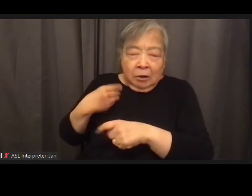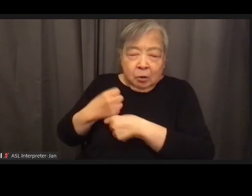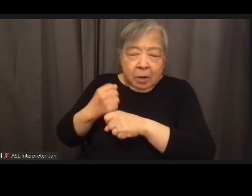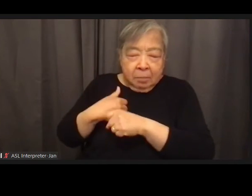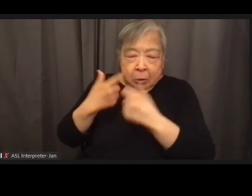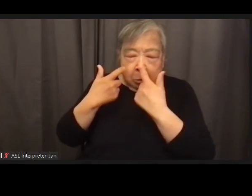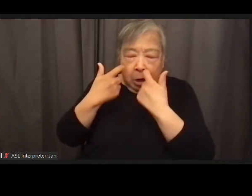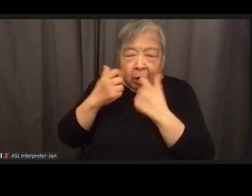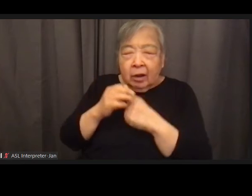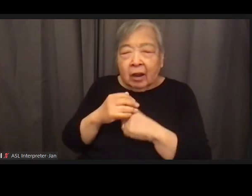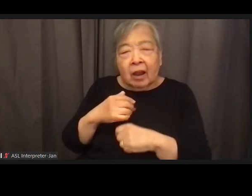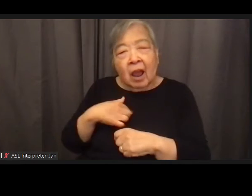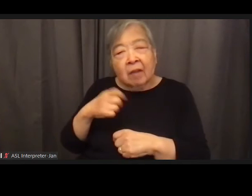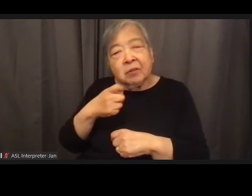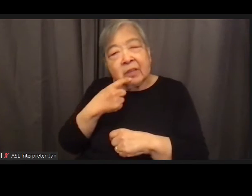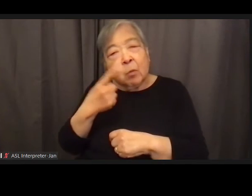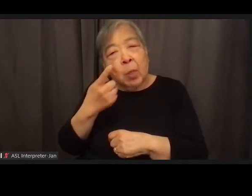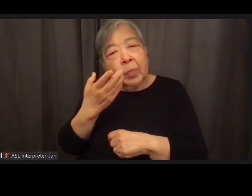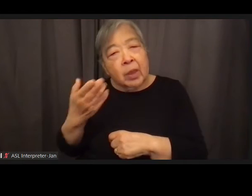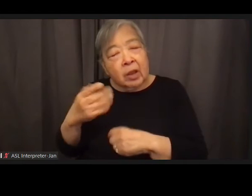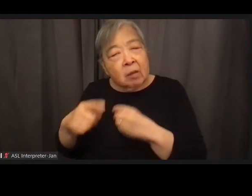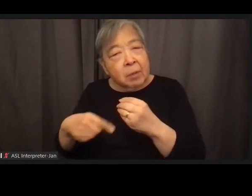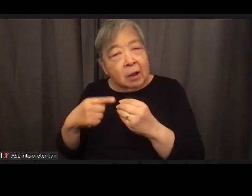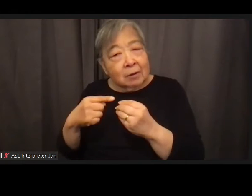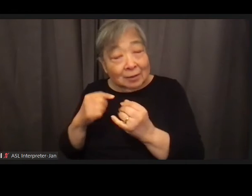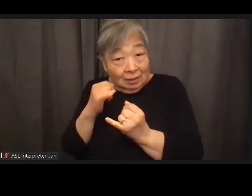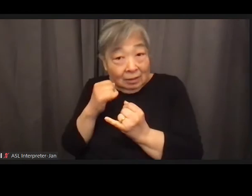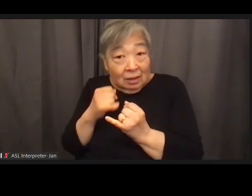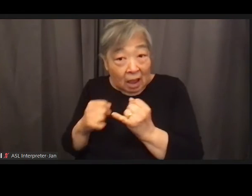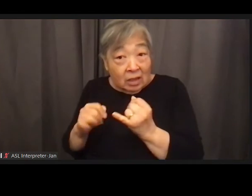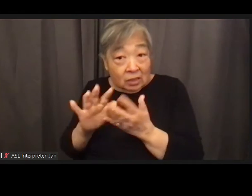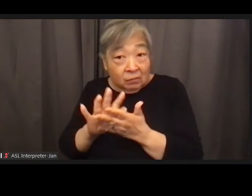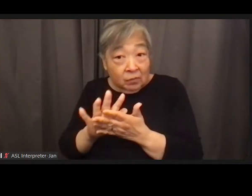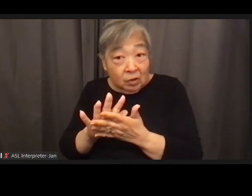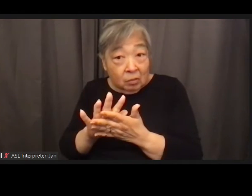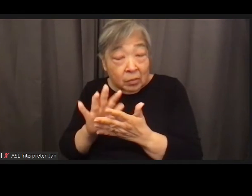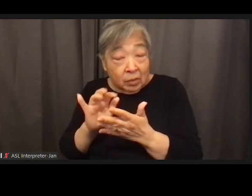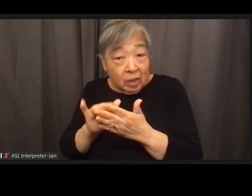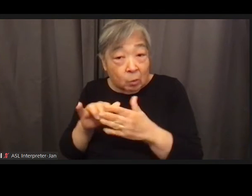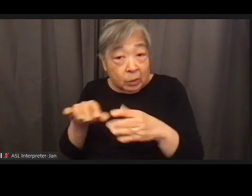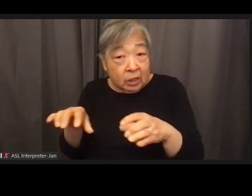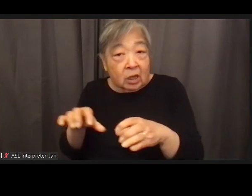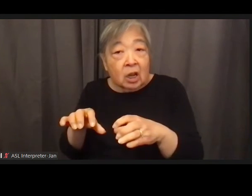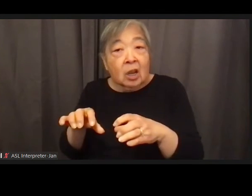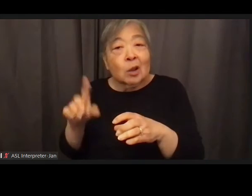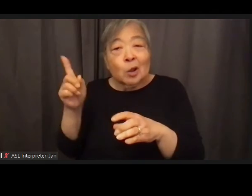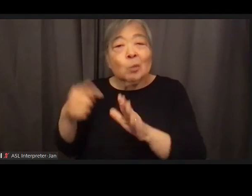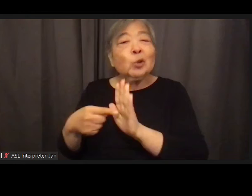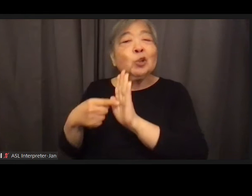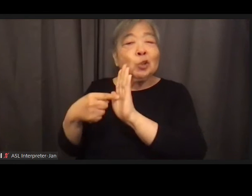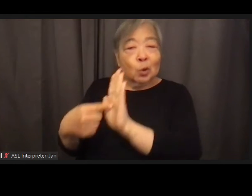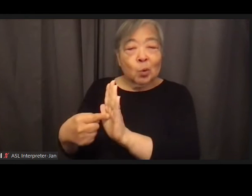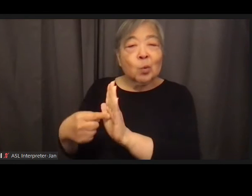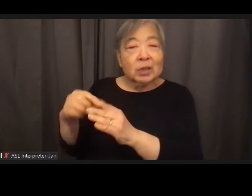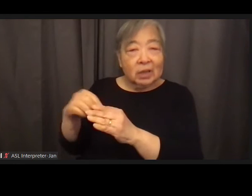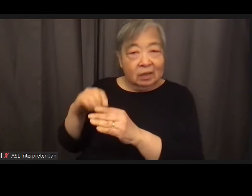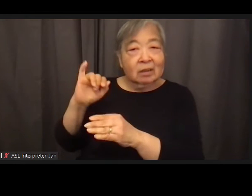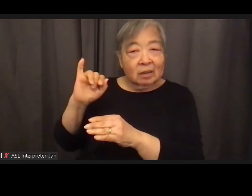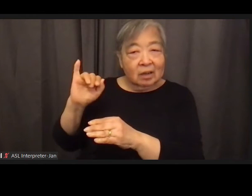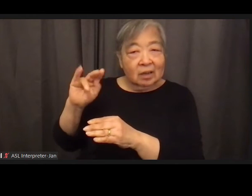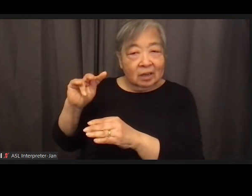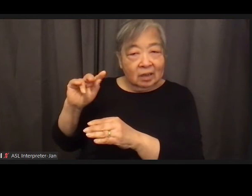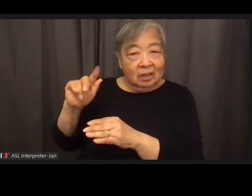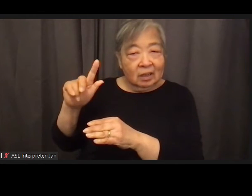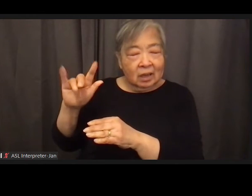I just say one thing about the film. The last film that we did, it was shown in Italy. And I had this